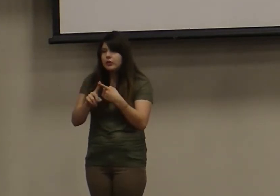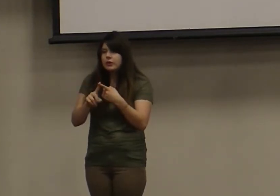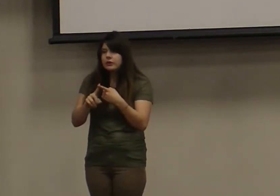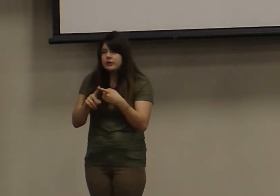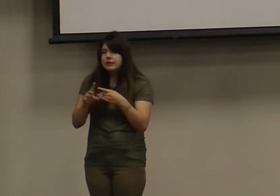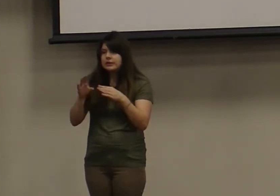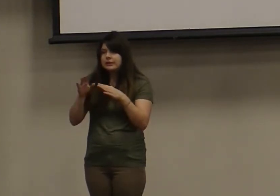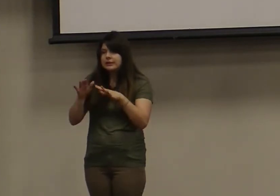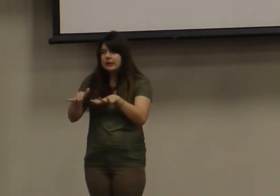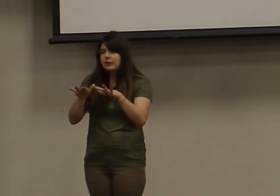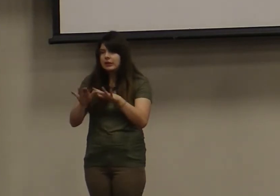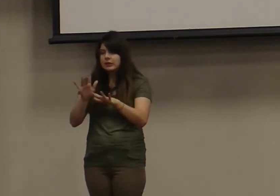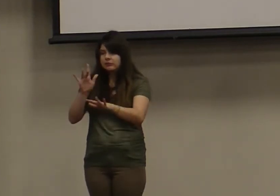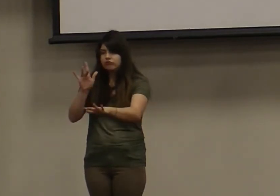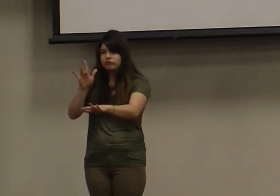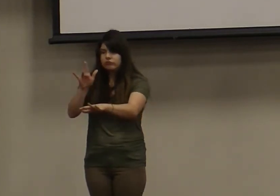coffin